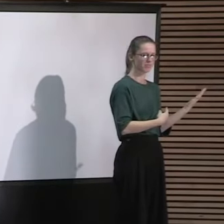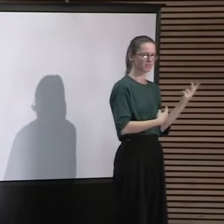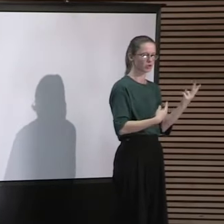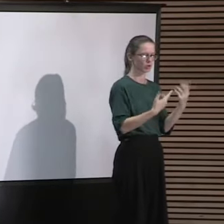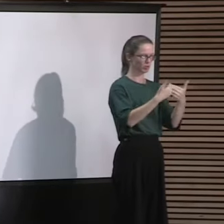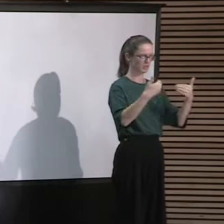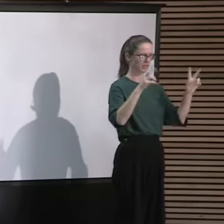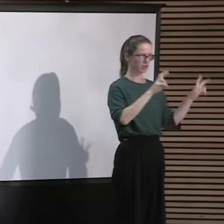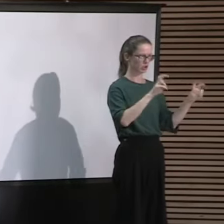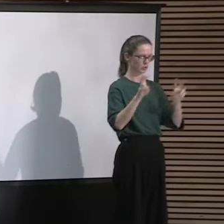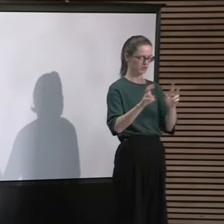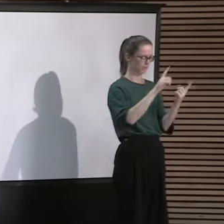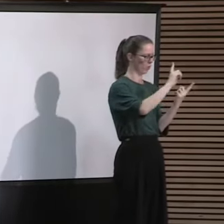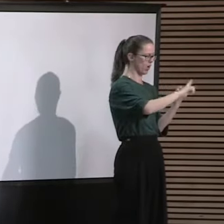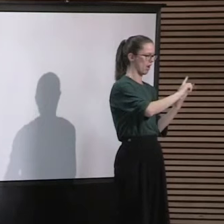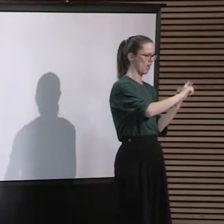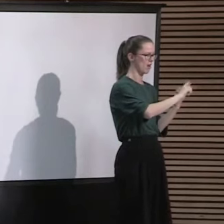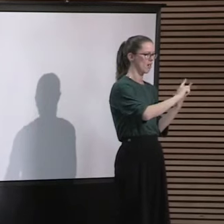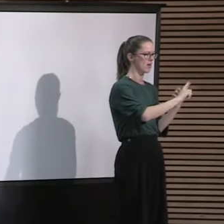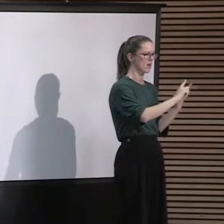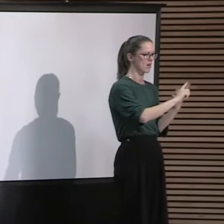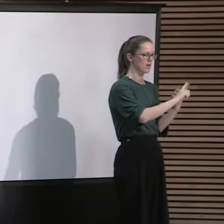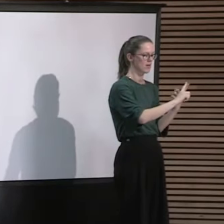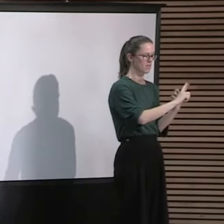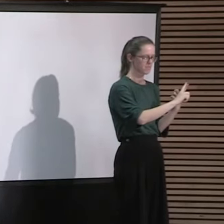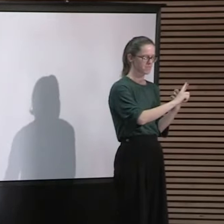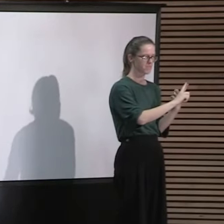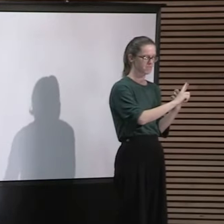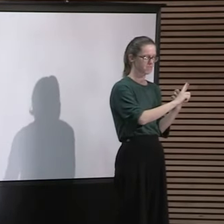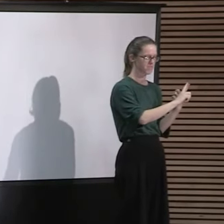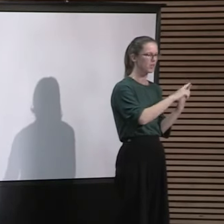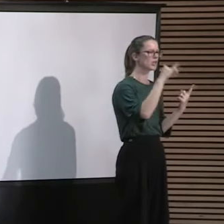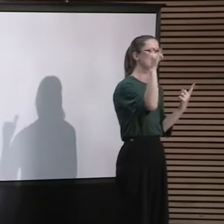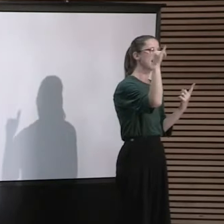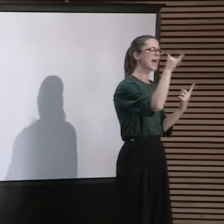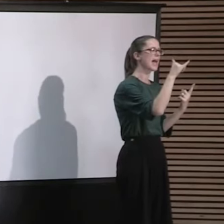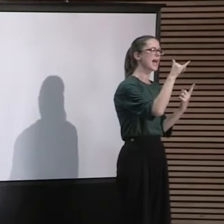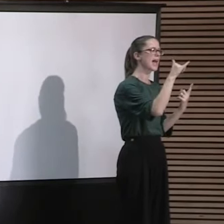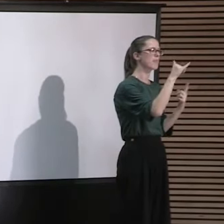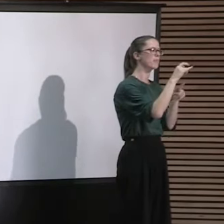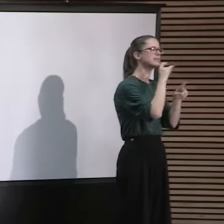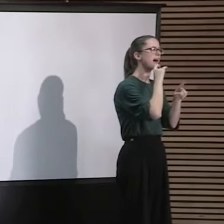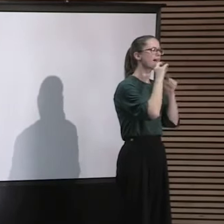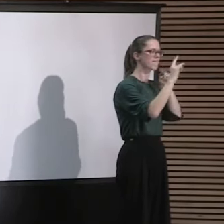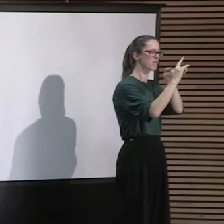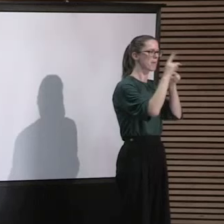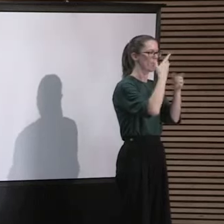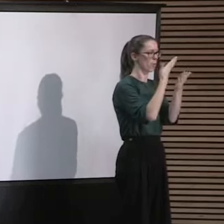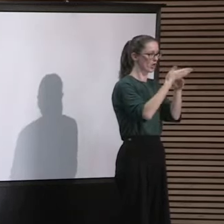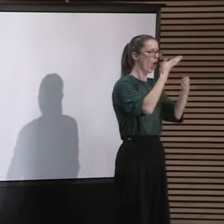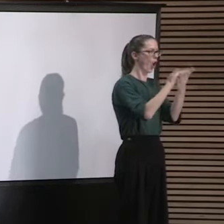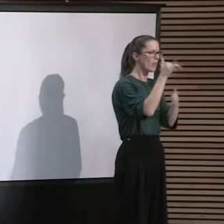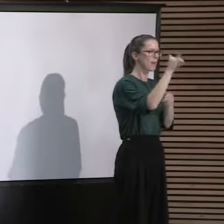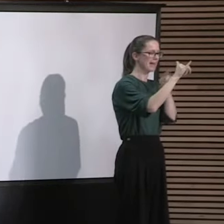distinct issues. One will be around formalising the regime for aircrew, because while there is a regime in place, there's still a